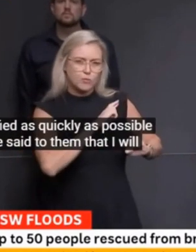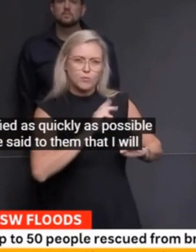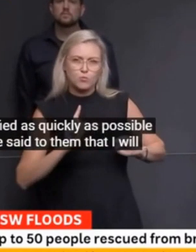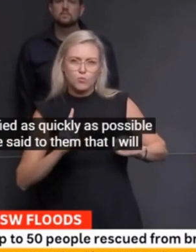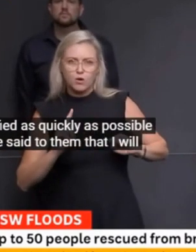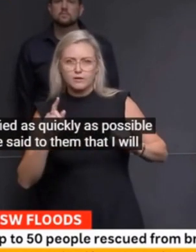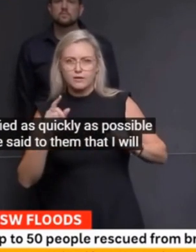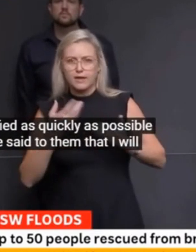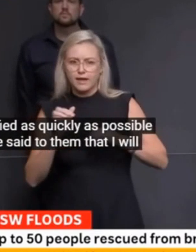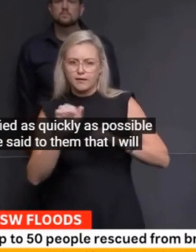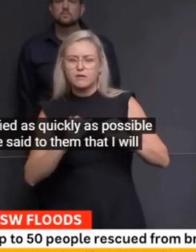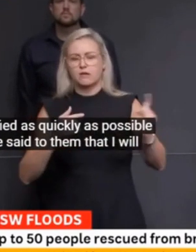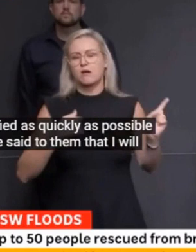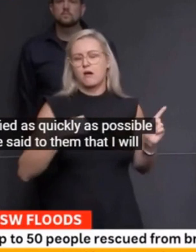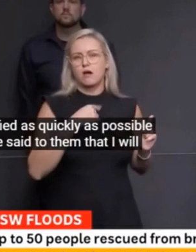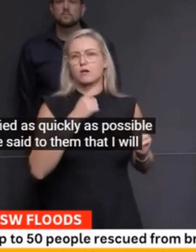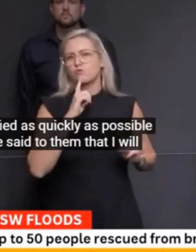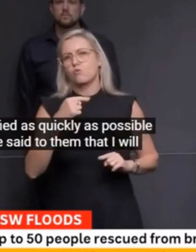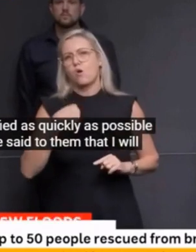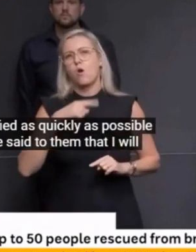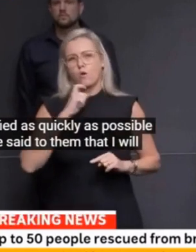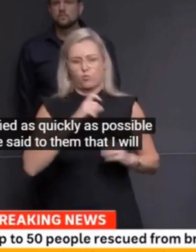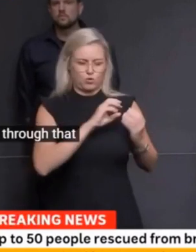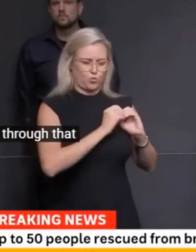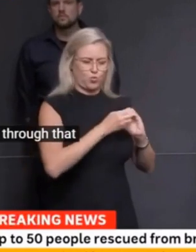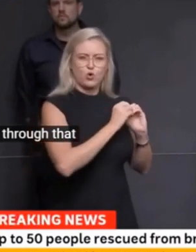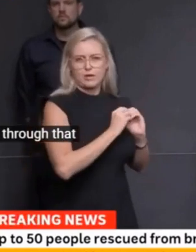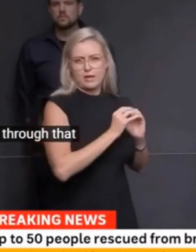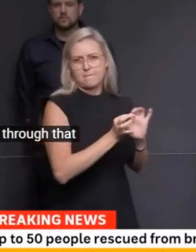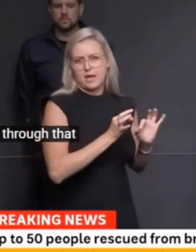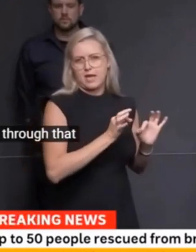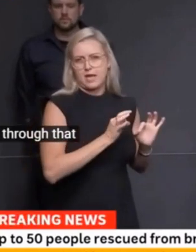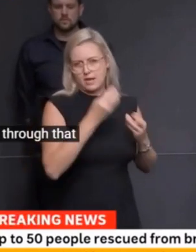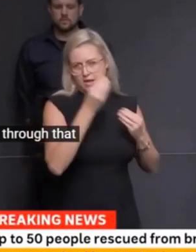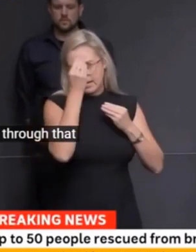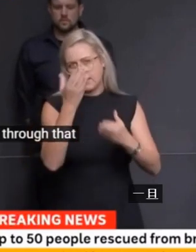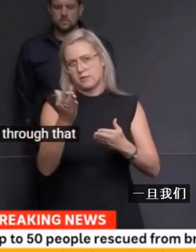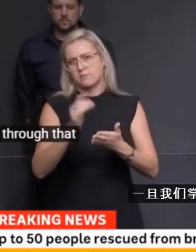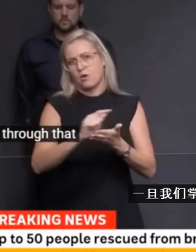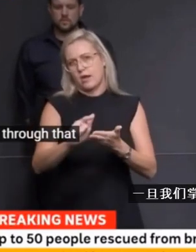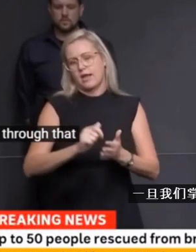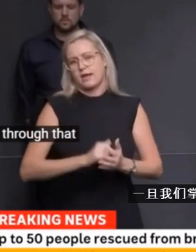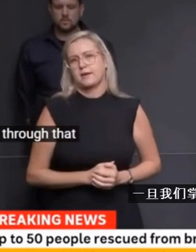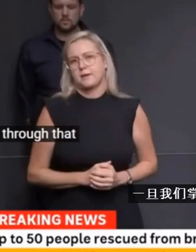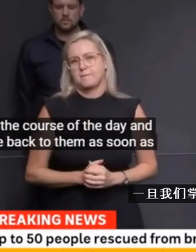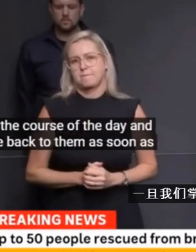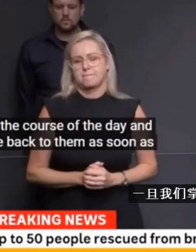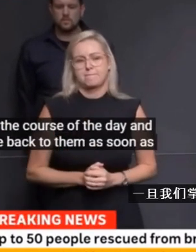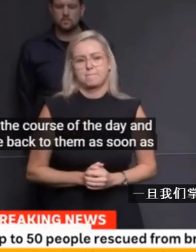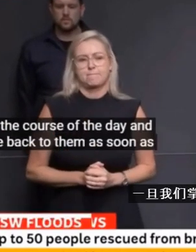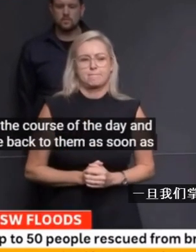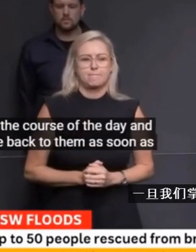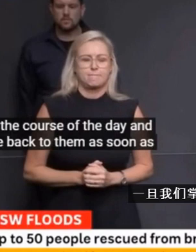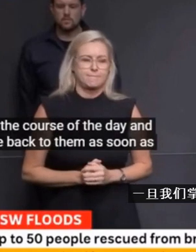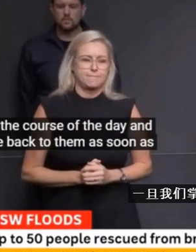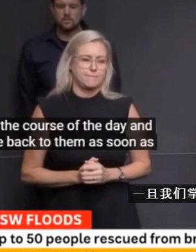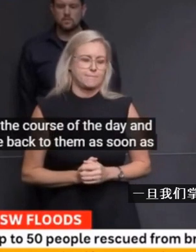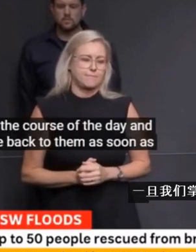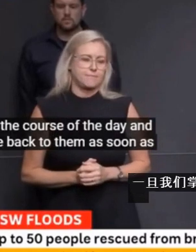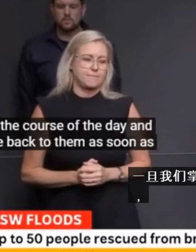work through that over the course of the day and come back to them as soon as possible once we have that information.